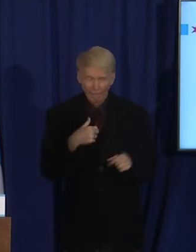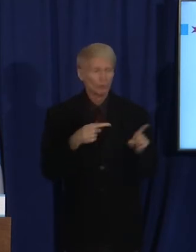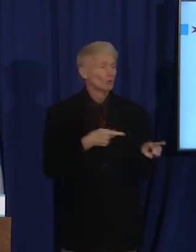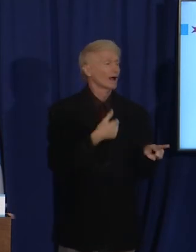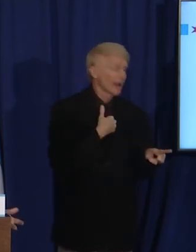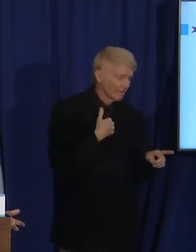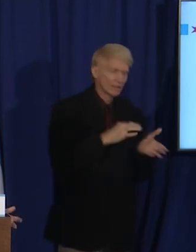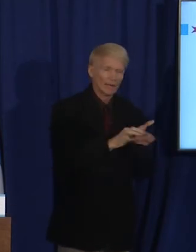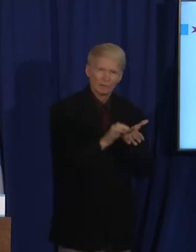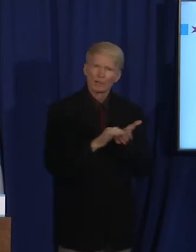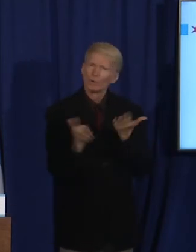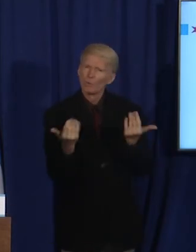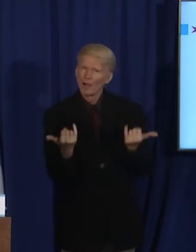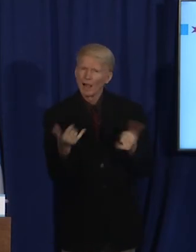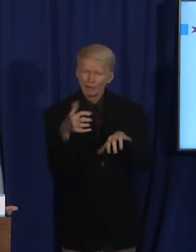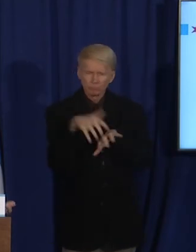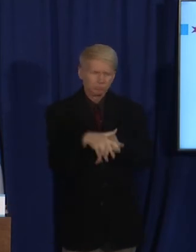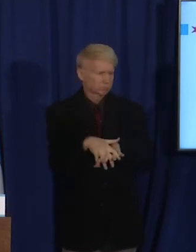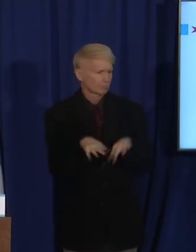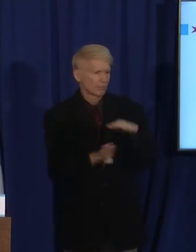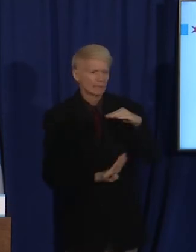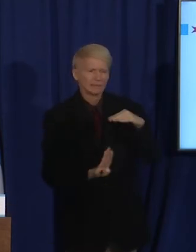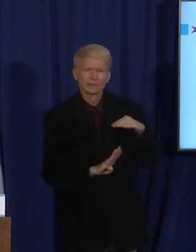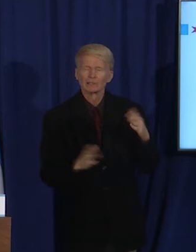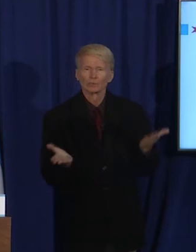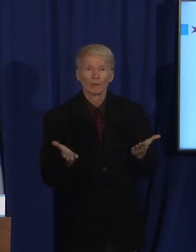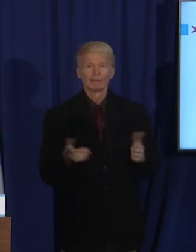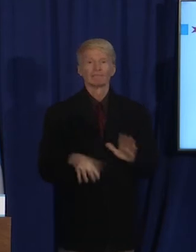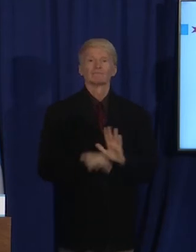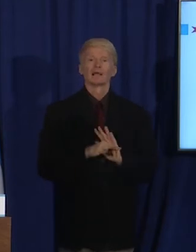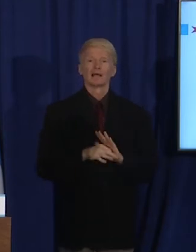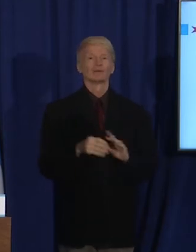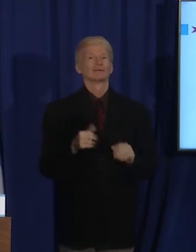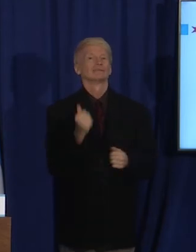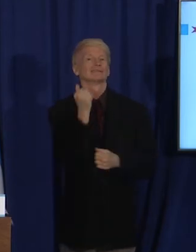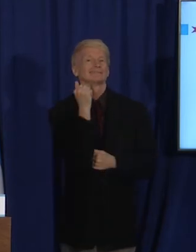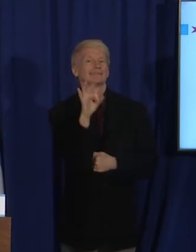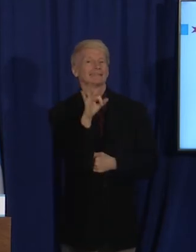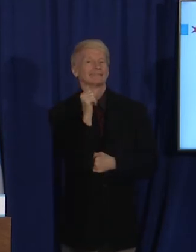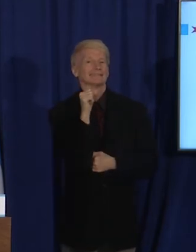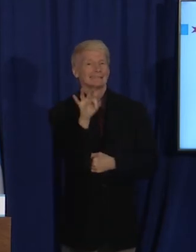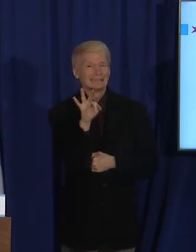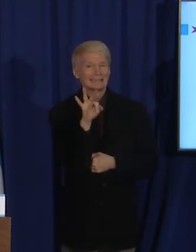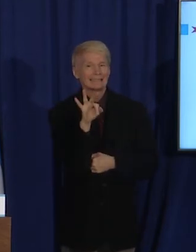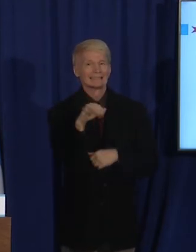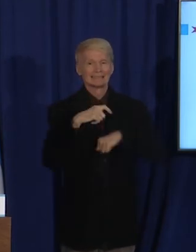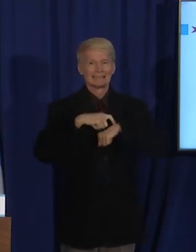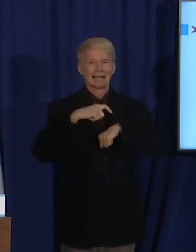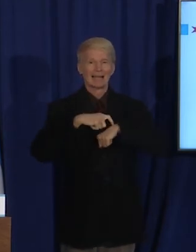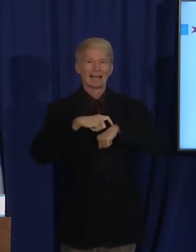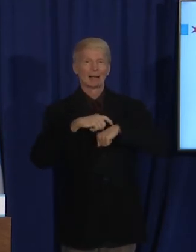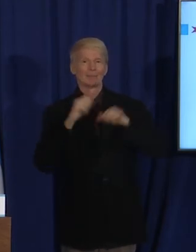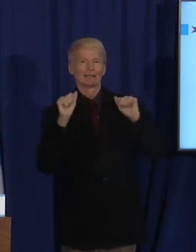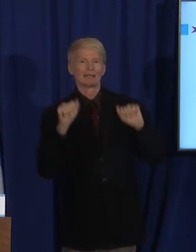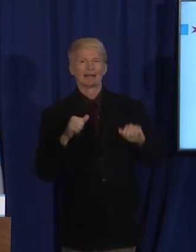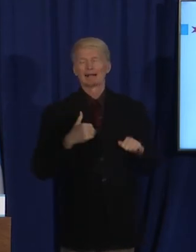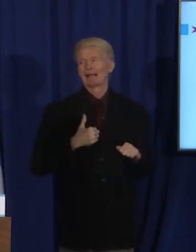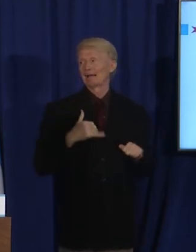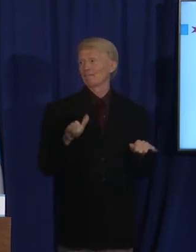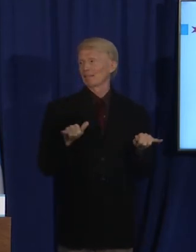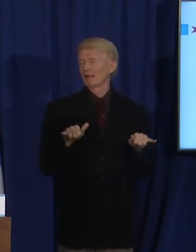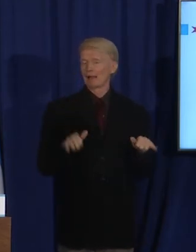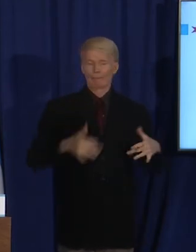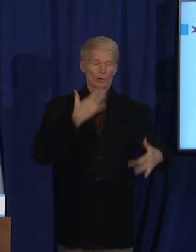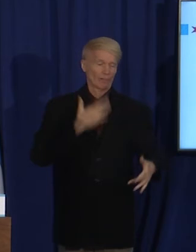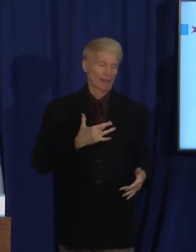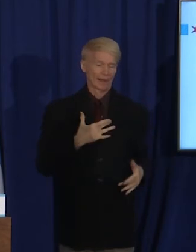factors, actually heard about 19 different social gatherings just in a very short time period. A birthday party, a co-ed